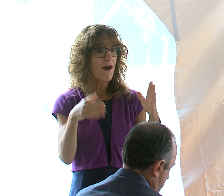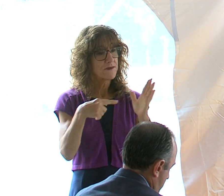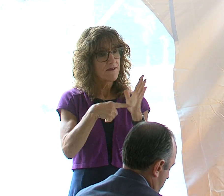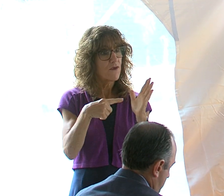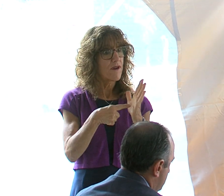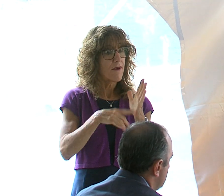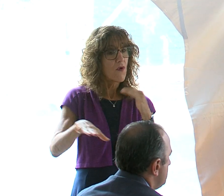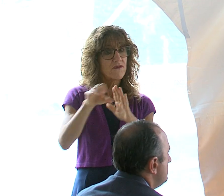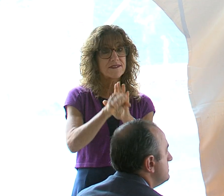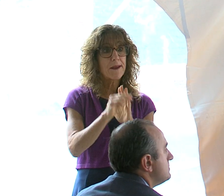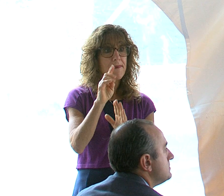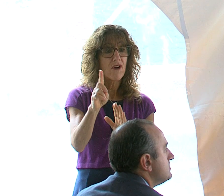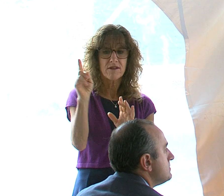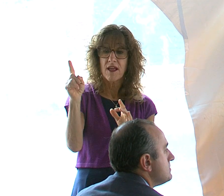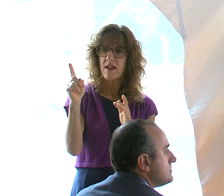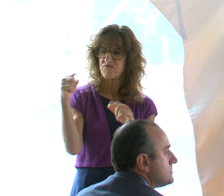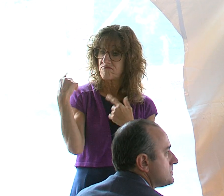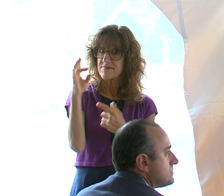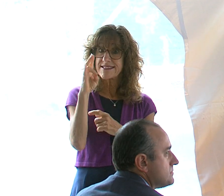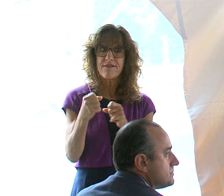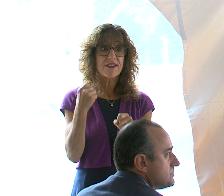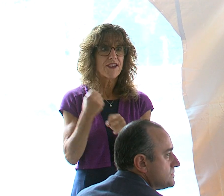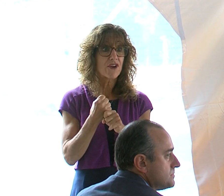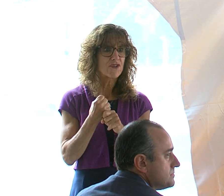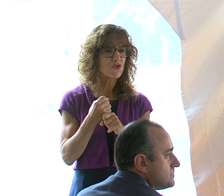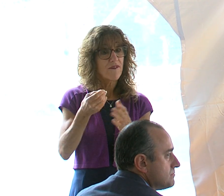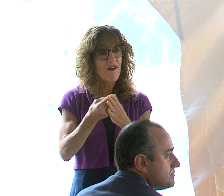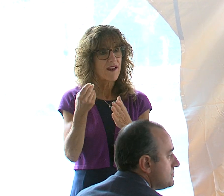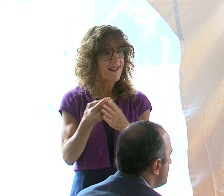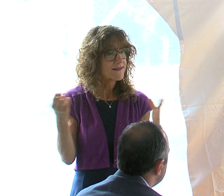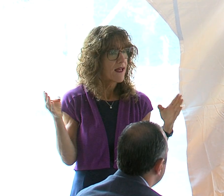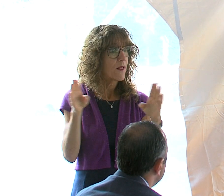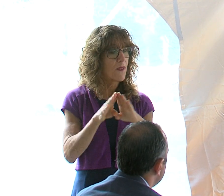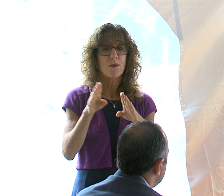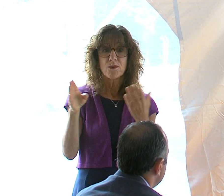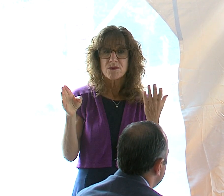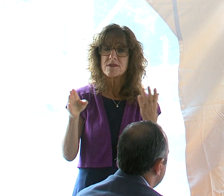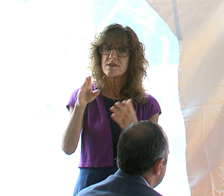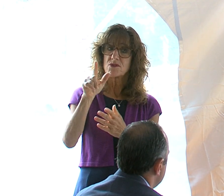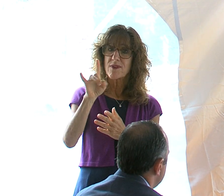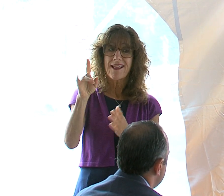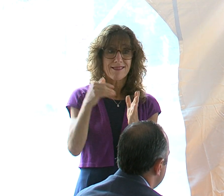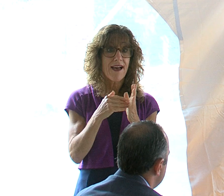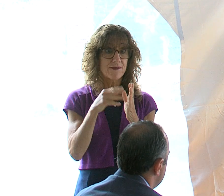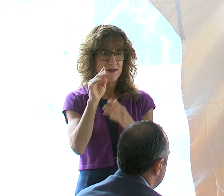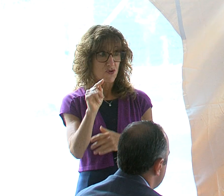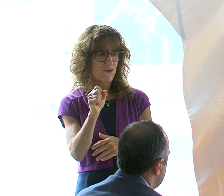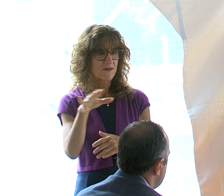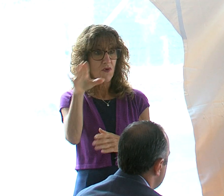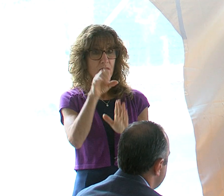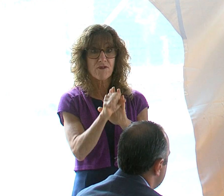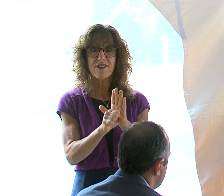over the last 7+ years, we've financed and closed more than 28,000 units of affordable housing